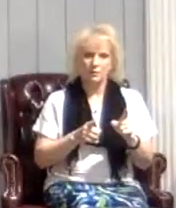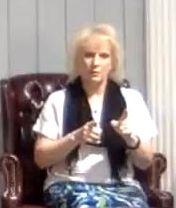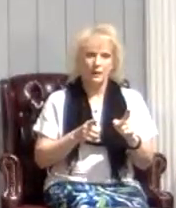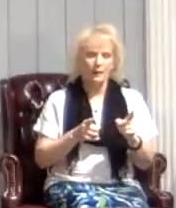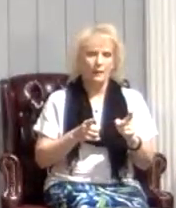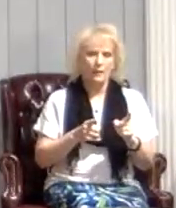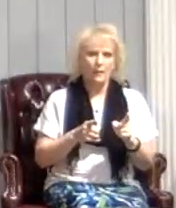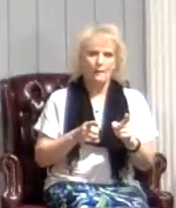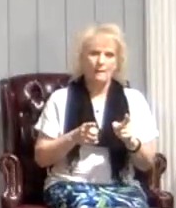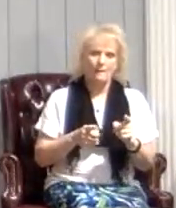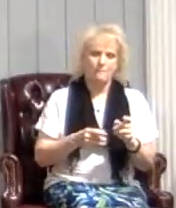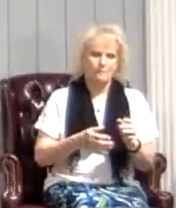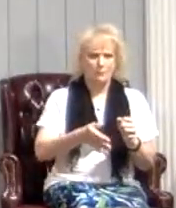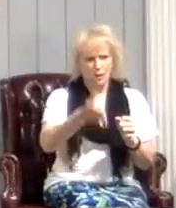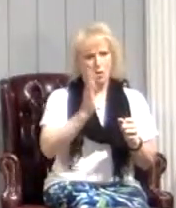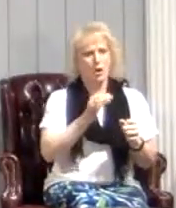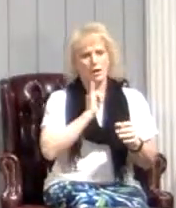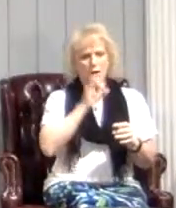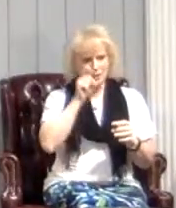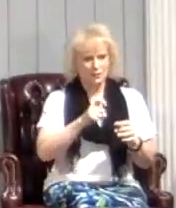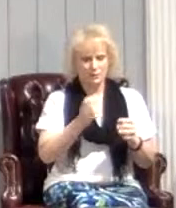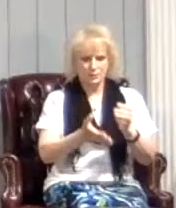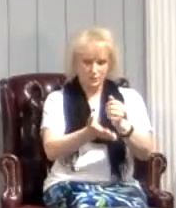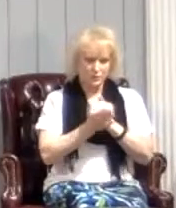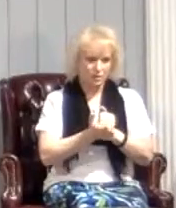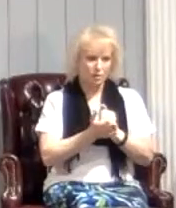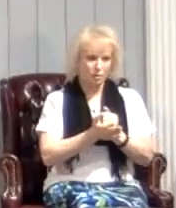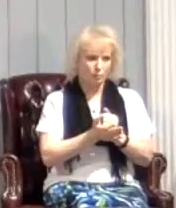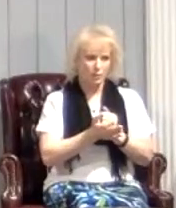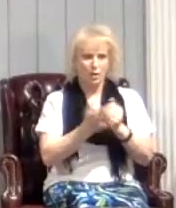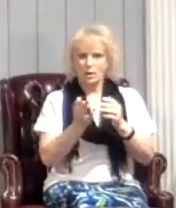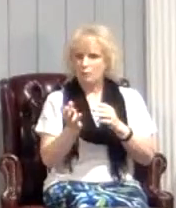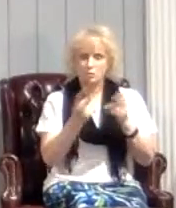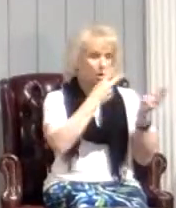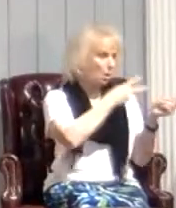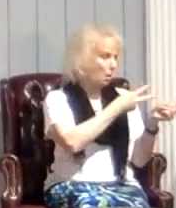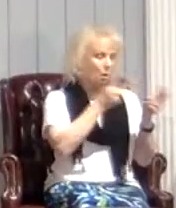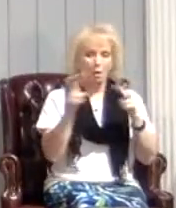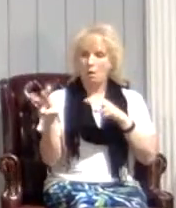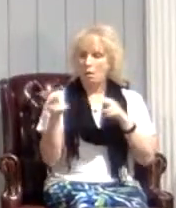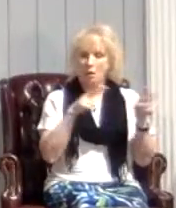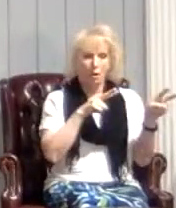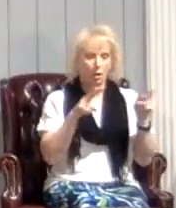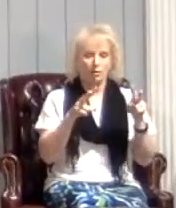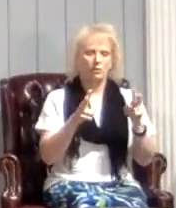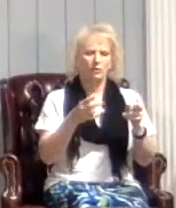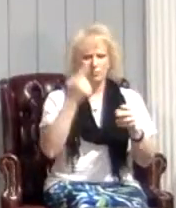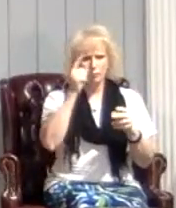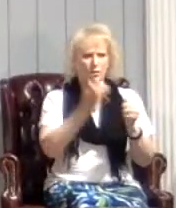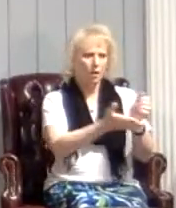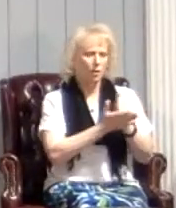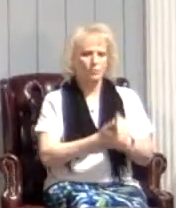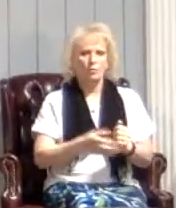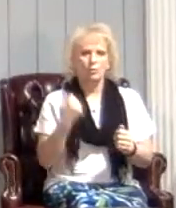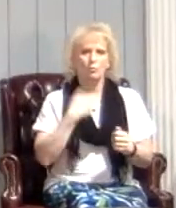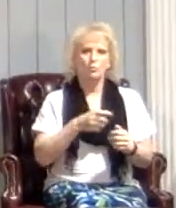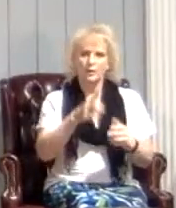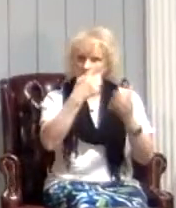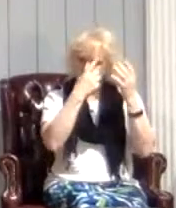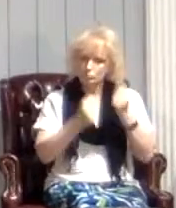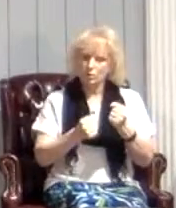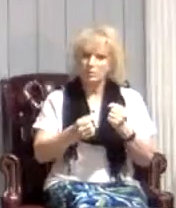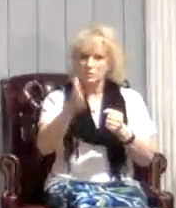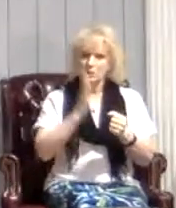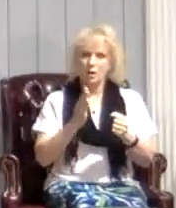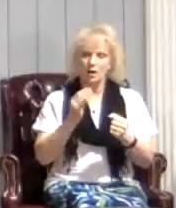for that somebody. And if there's someone shows up, that must be from God. That isn't. No, we trust God. And if God chooses to use